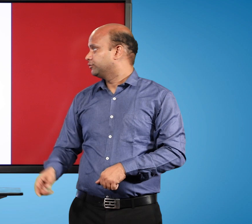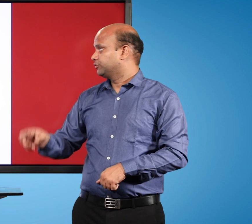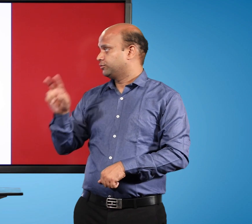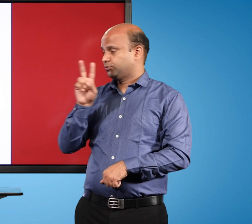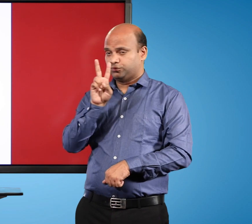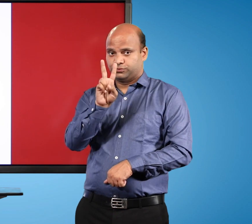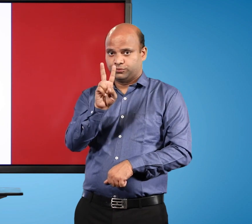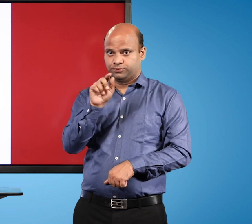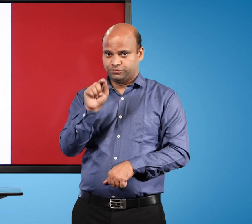2.